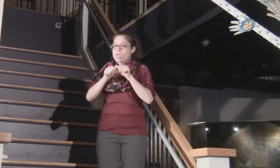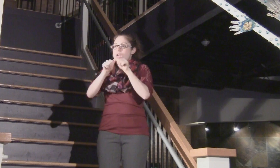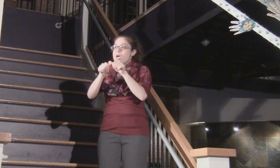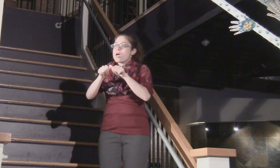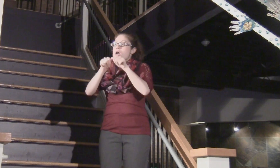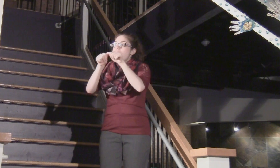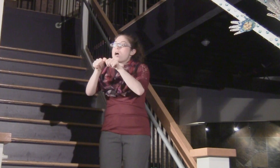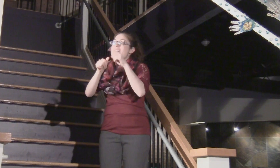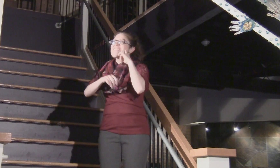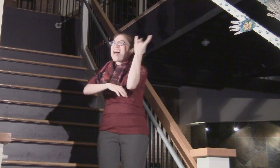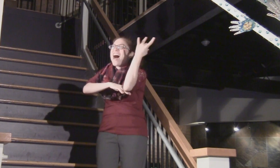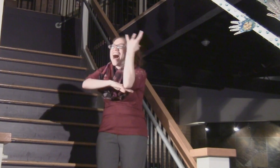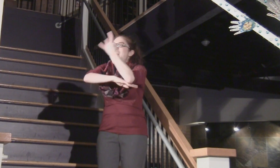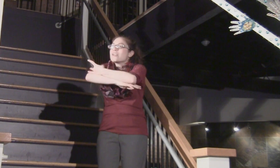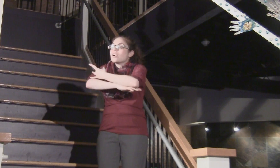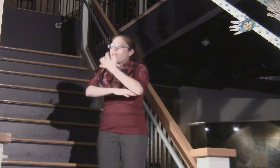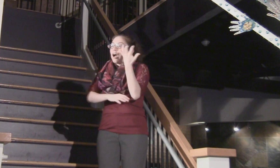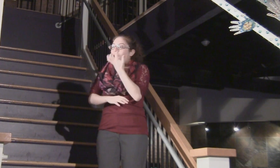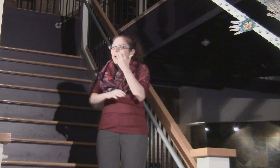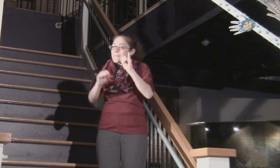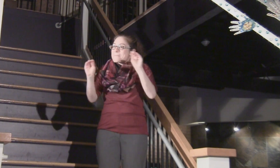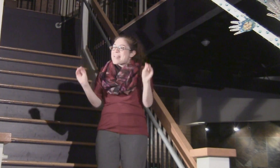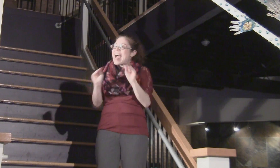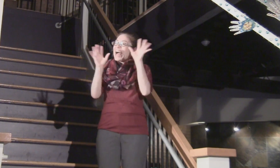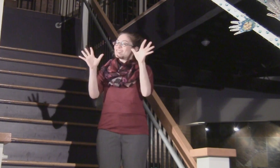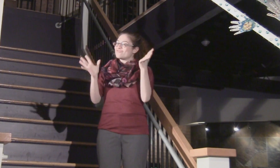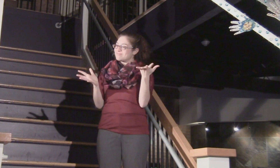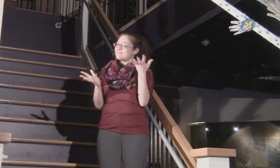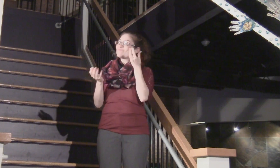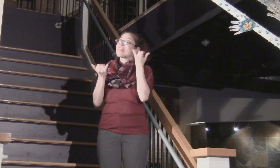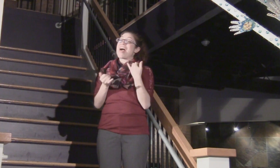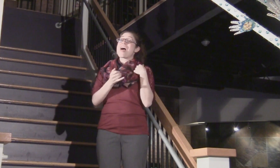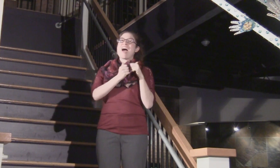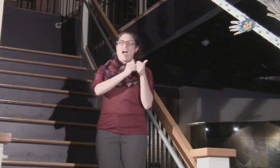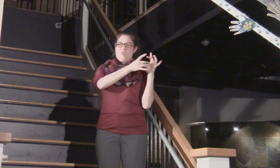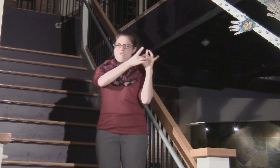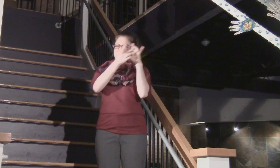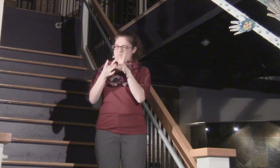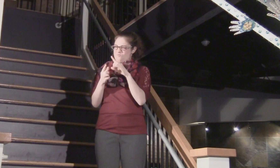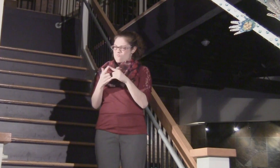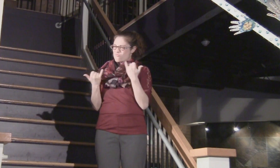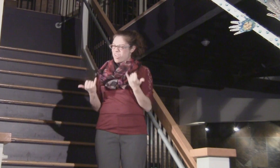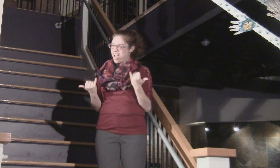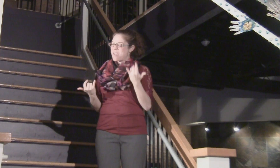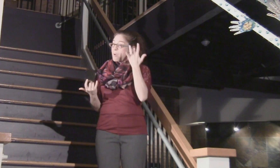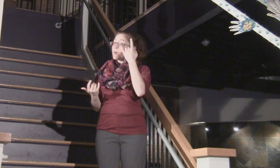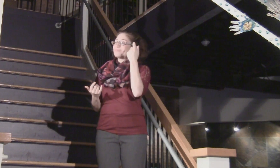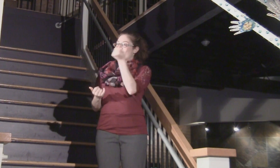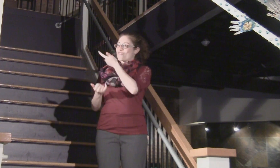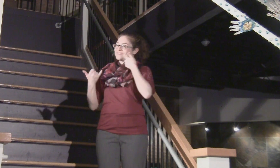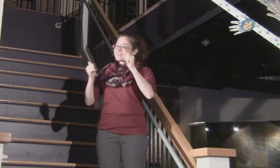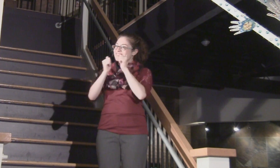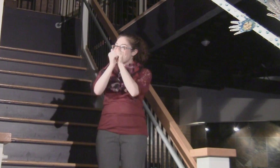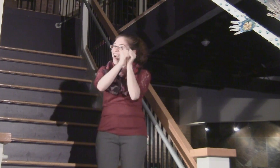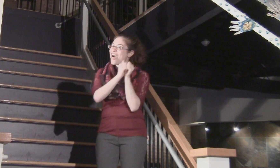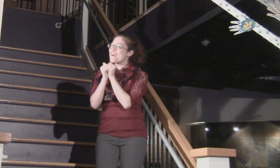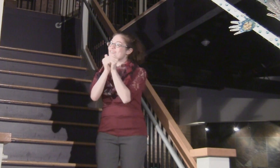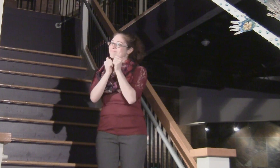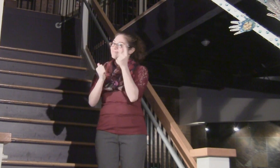magic, right, but why? The light lasted for 8 days, but now how does that relate to today? Because all